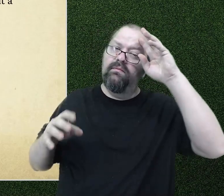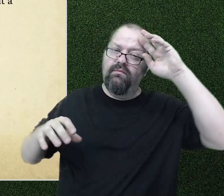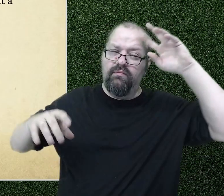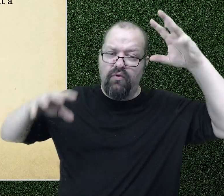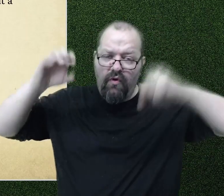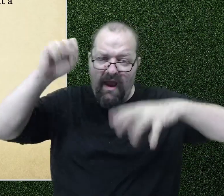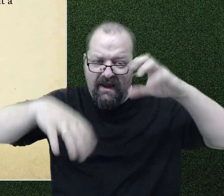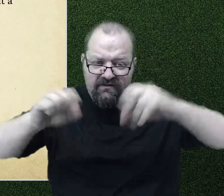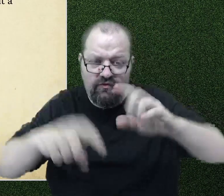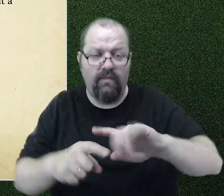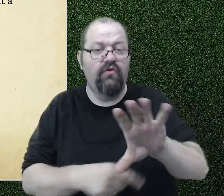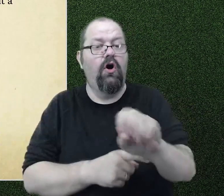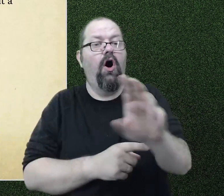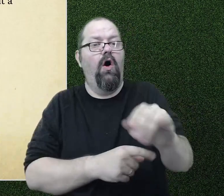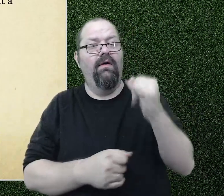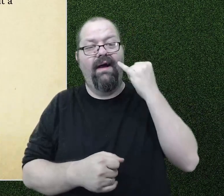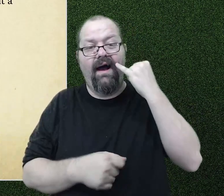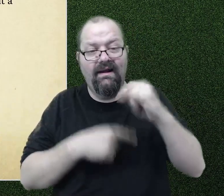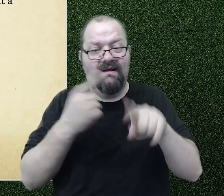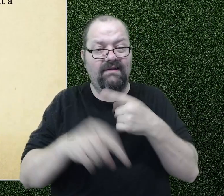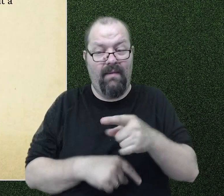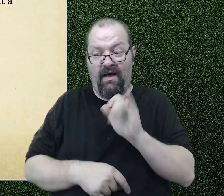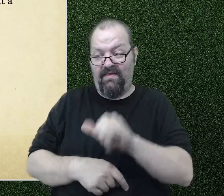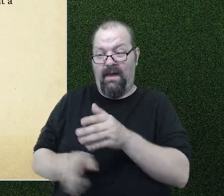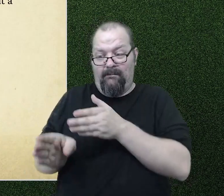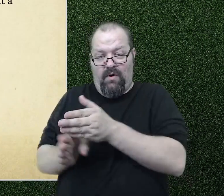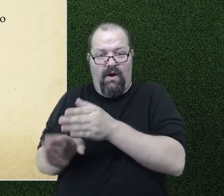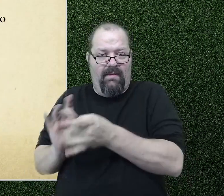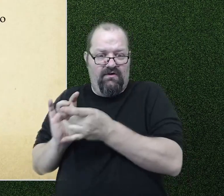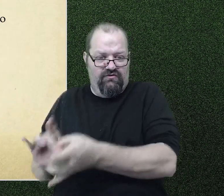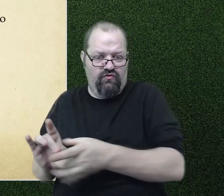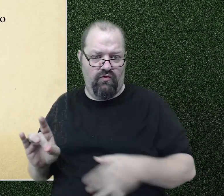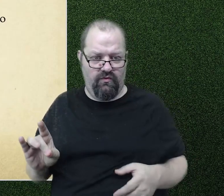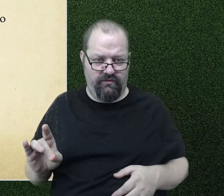claims about a primary source.